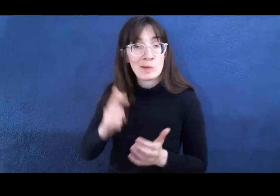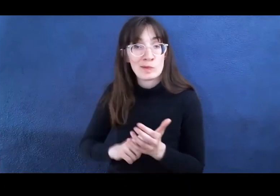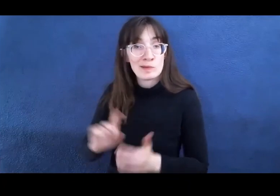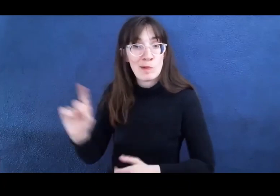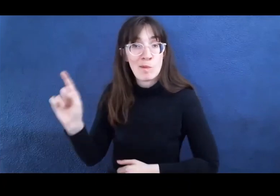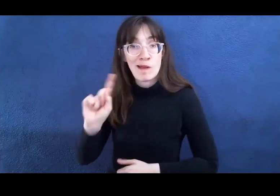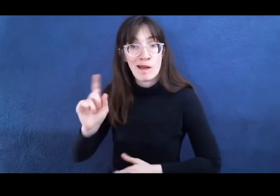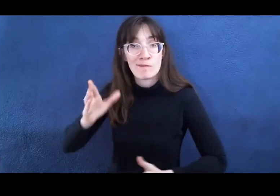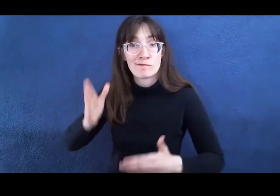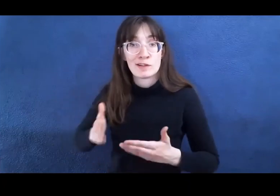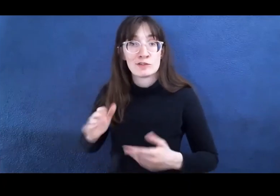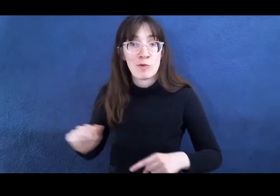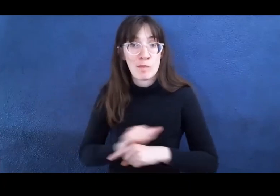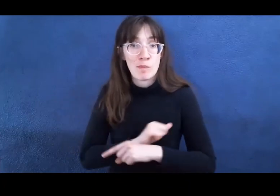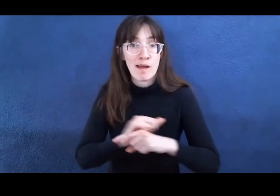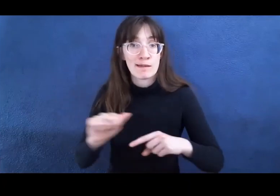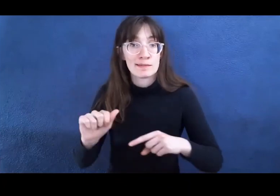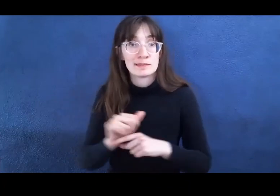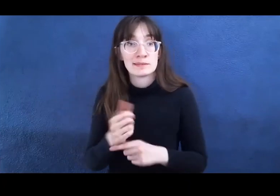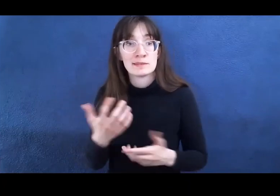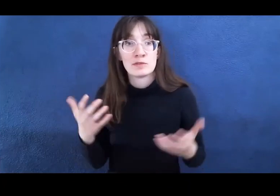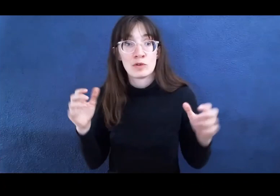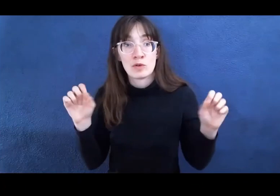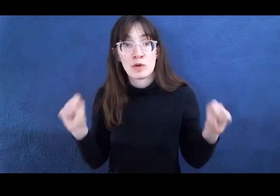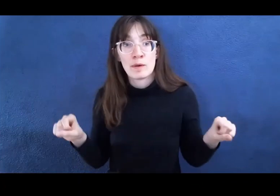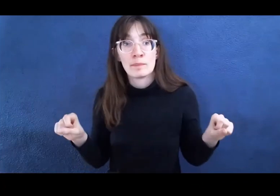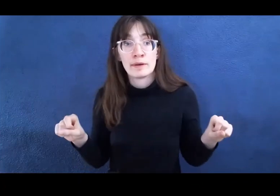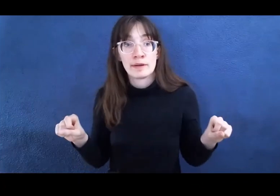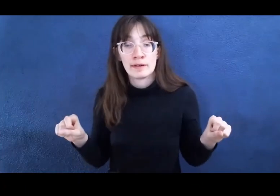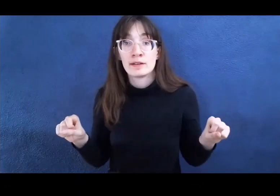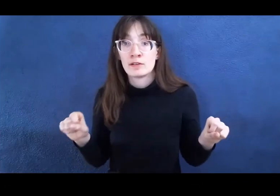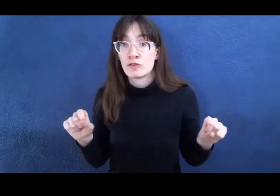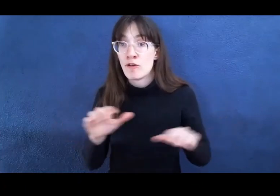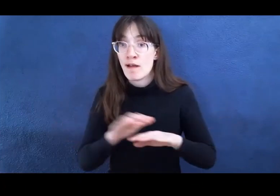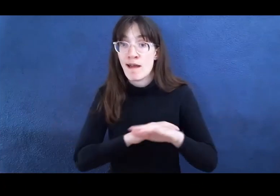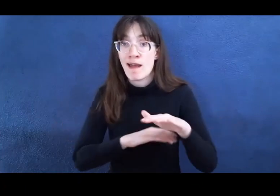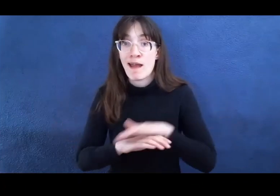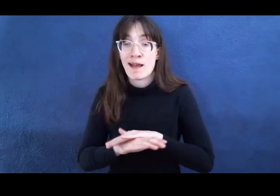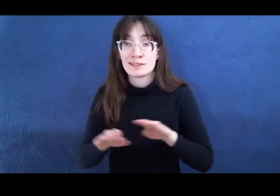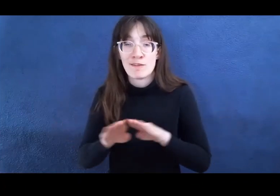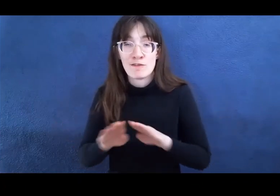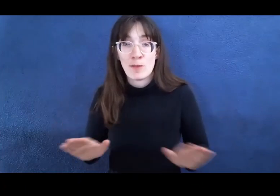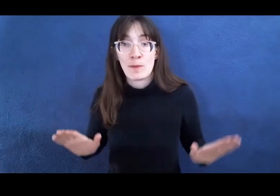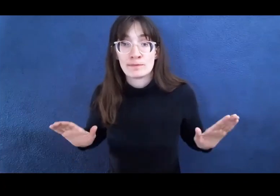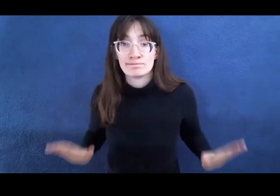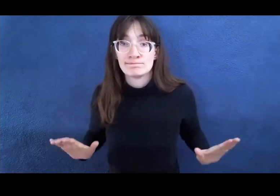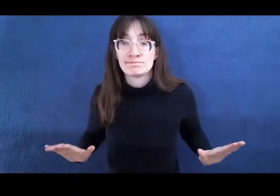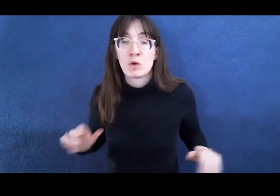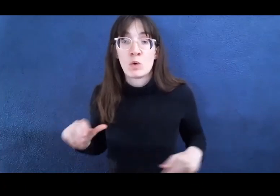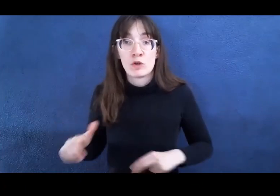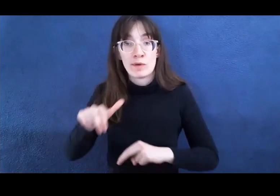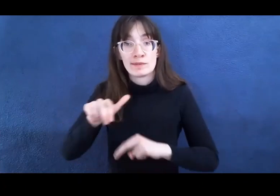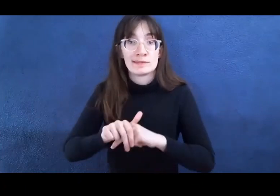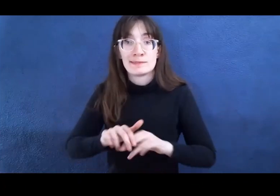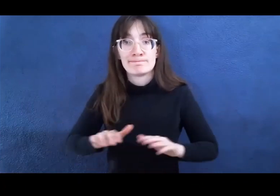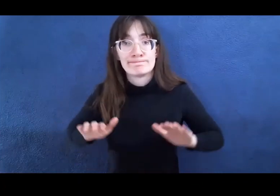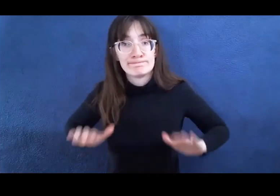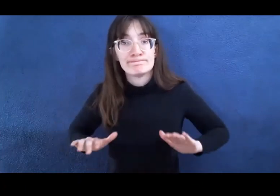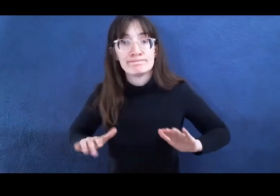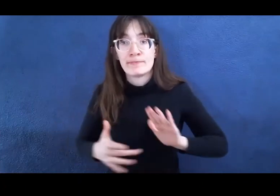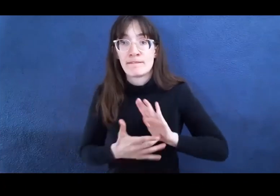by shifting, that could be using your hands, maybe by pressing your hands into the floor, the seat, wherever you might